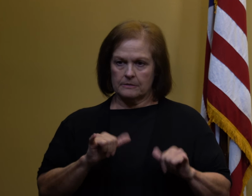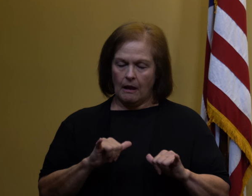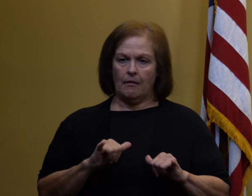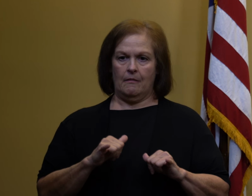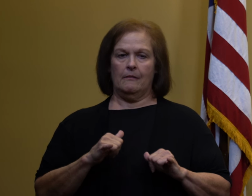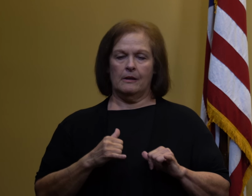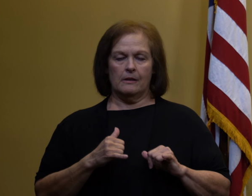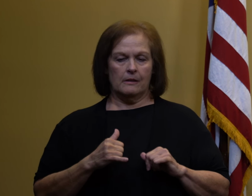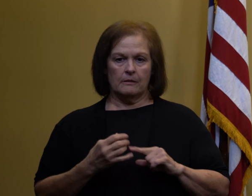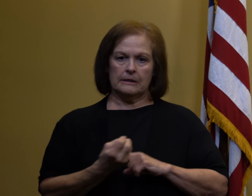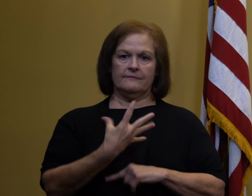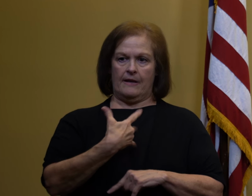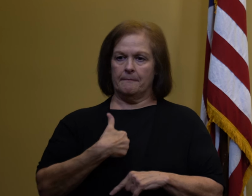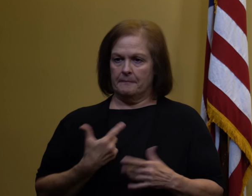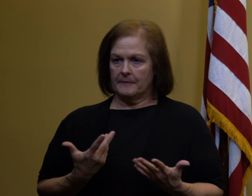there.